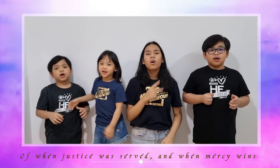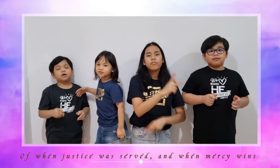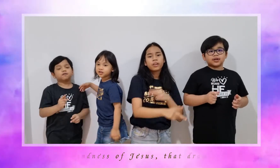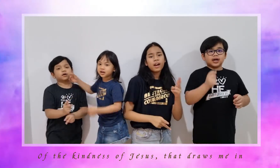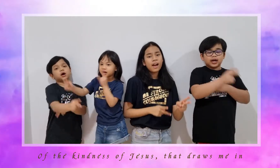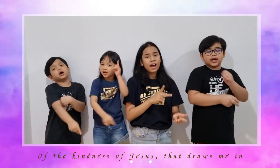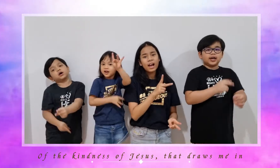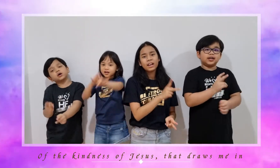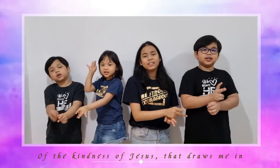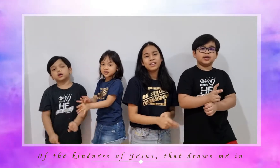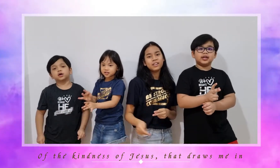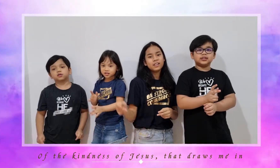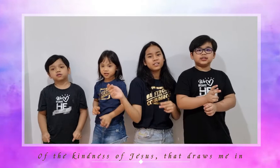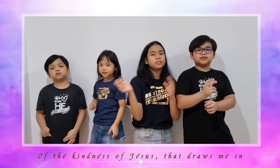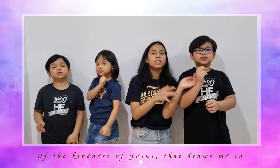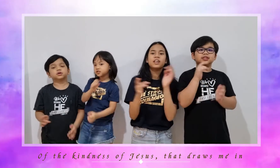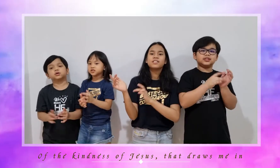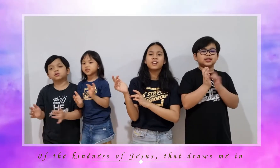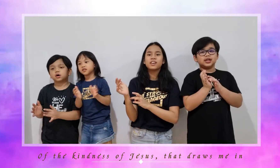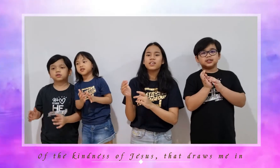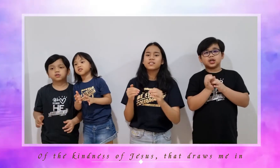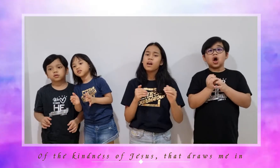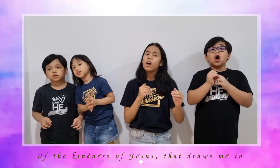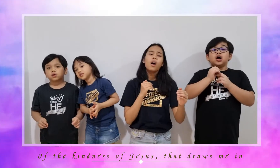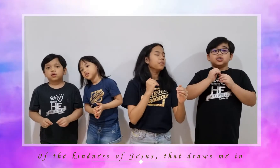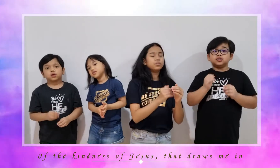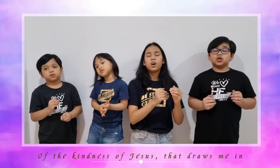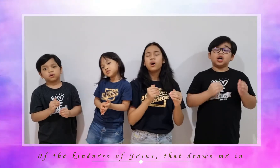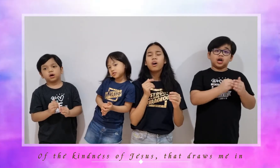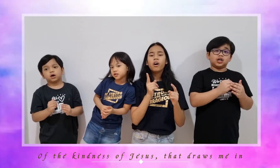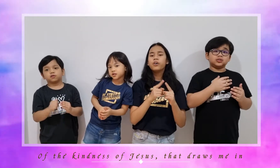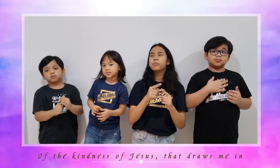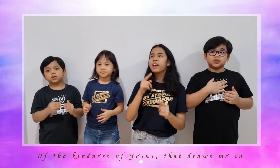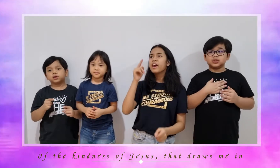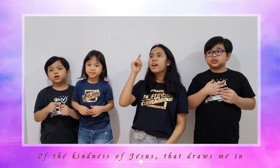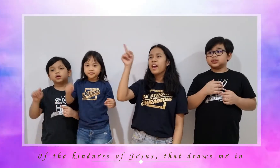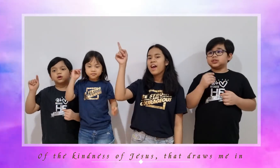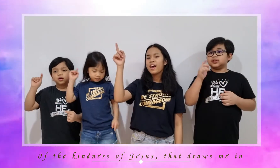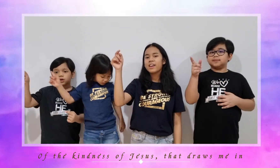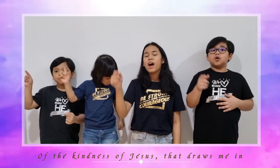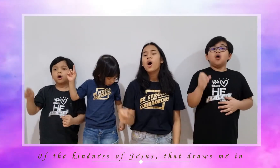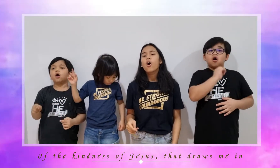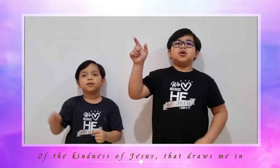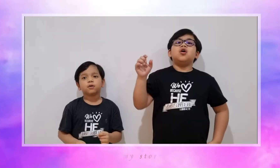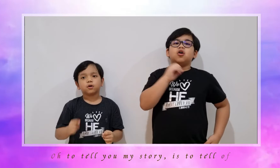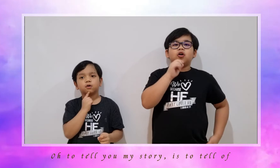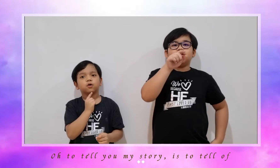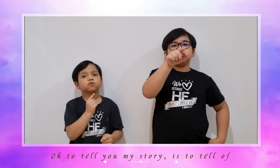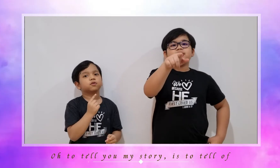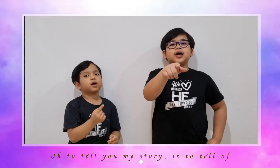Of the kindness of Jesus That draws me in Oh, to